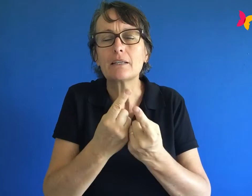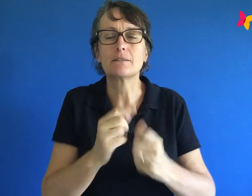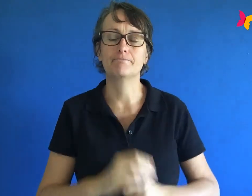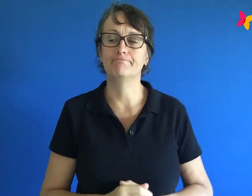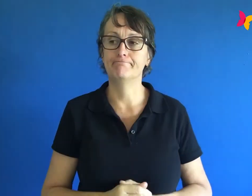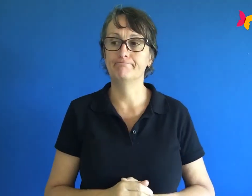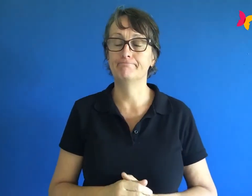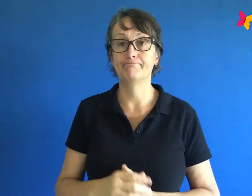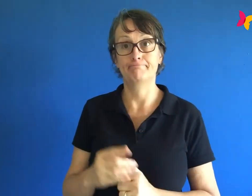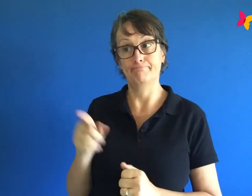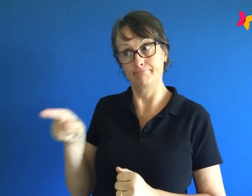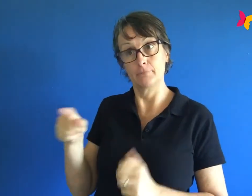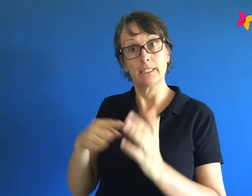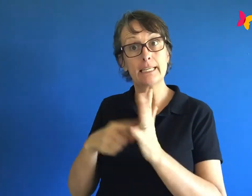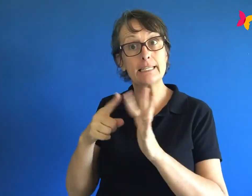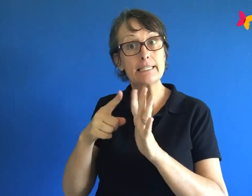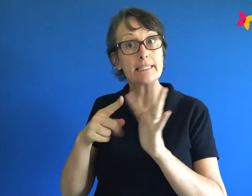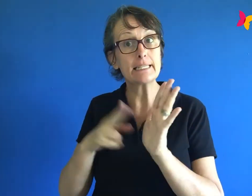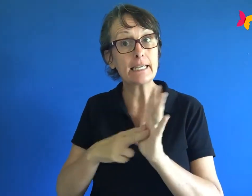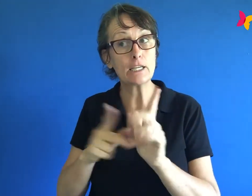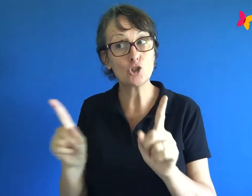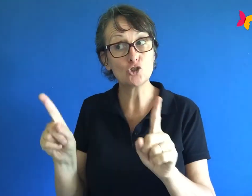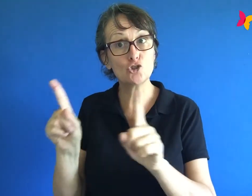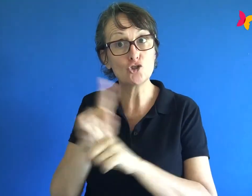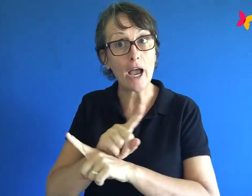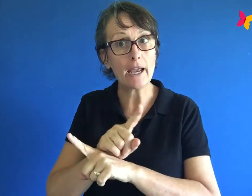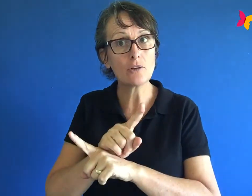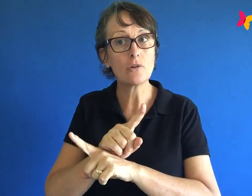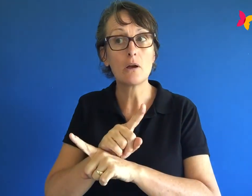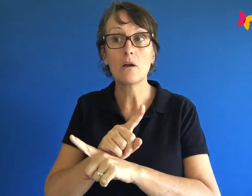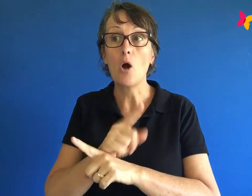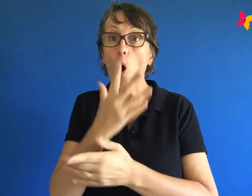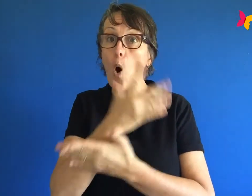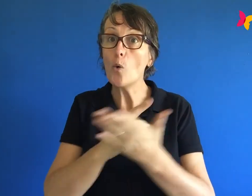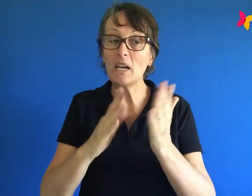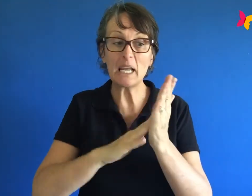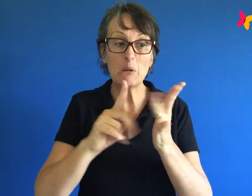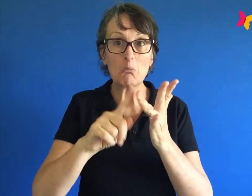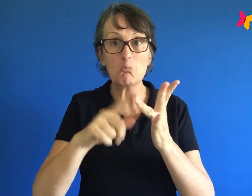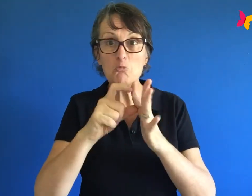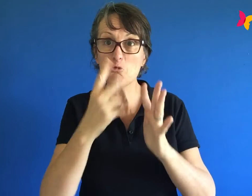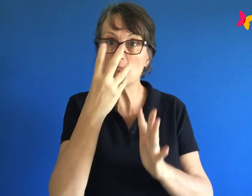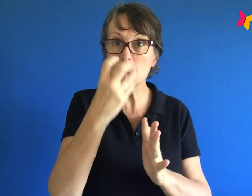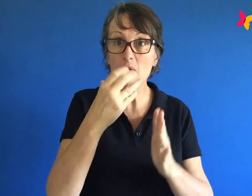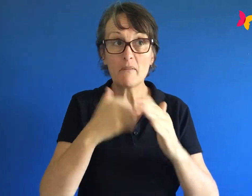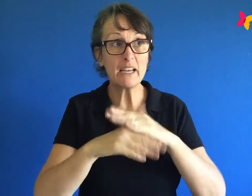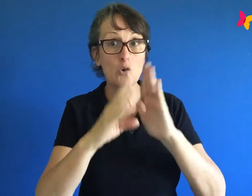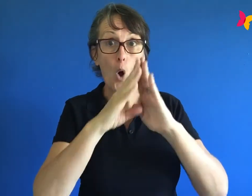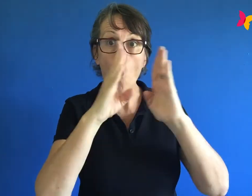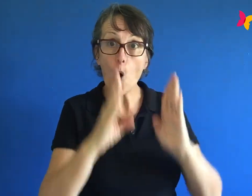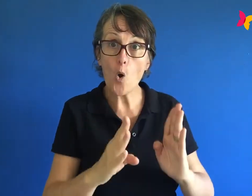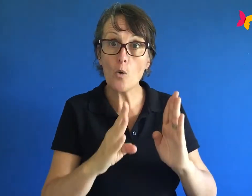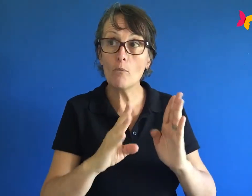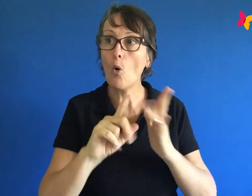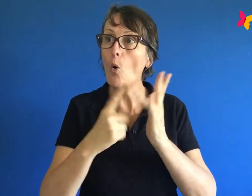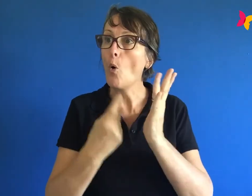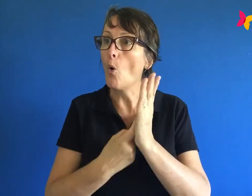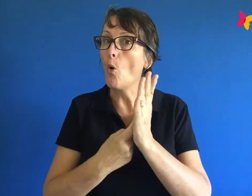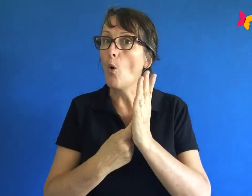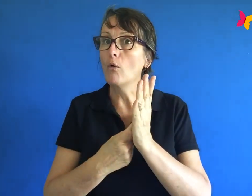those changes across the board? Are they just moody at home, or are they going out with their friends and happy as anything? No, I'm great to see my